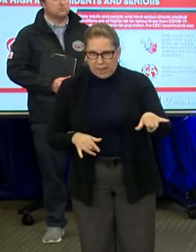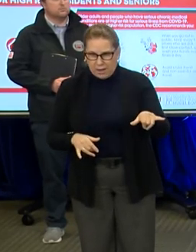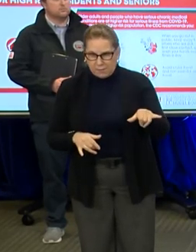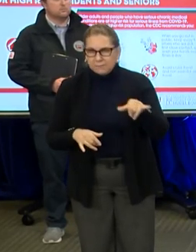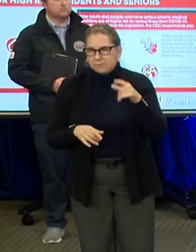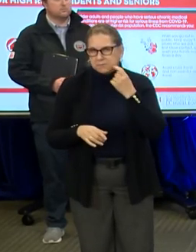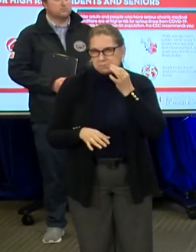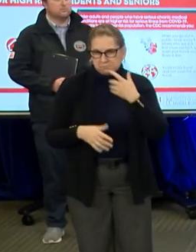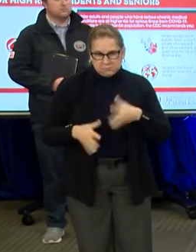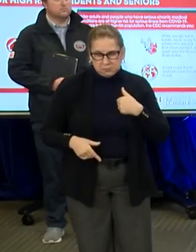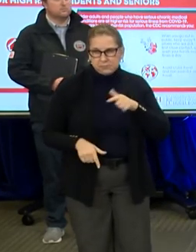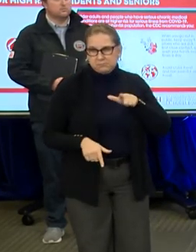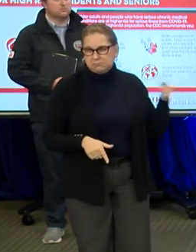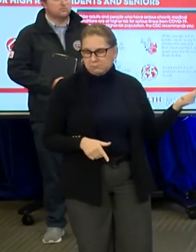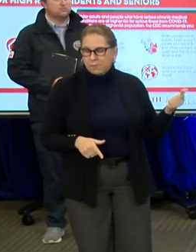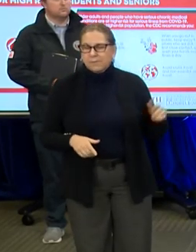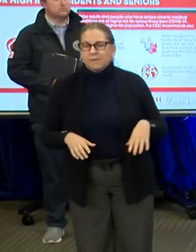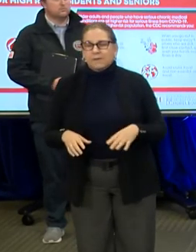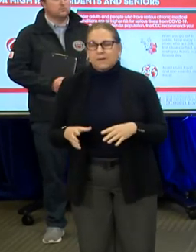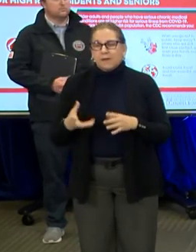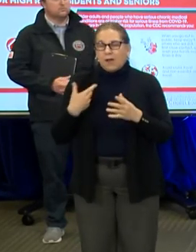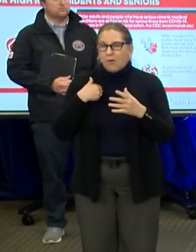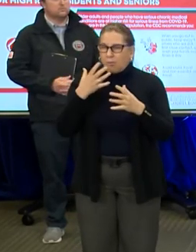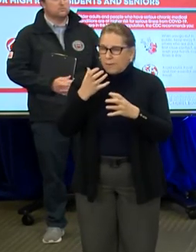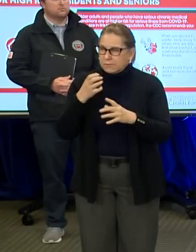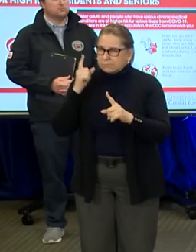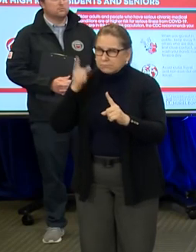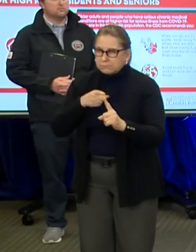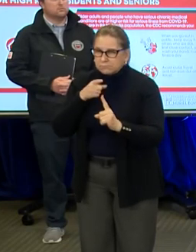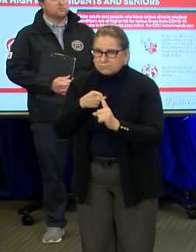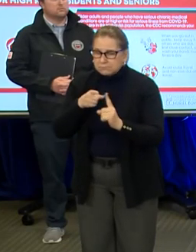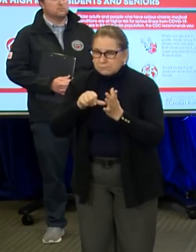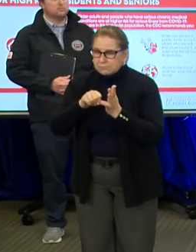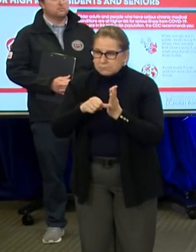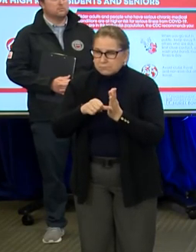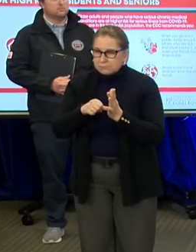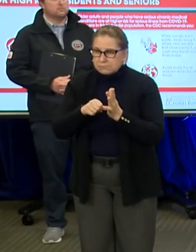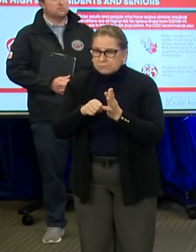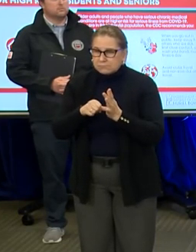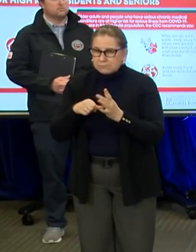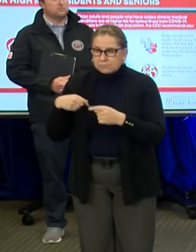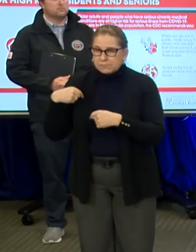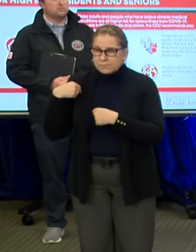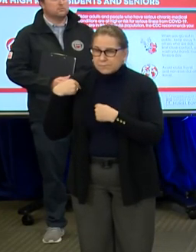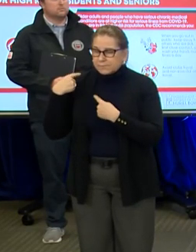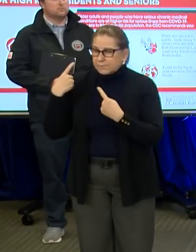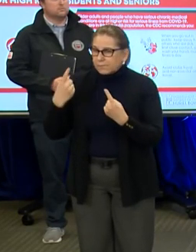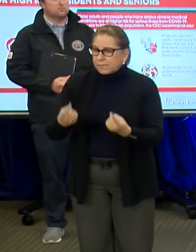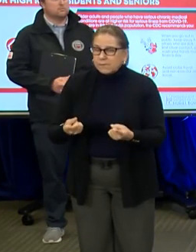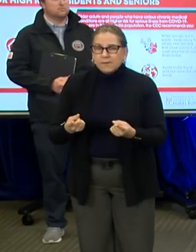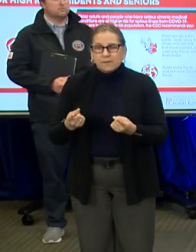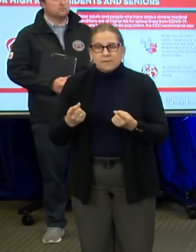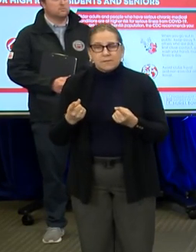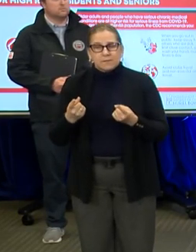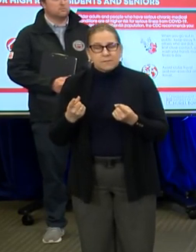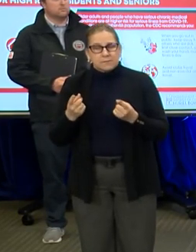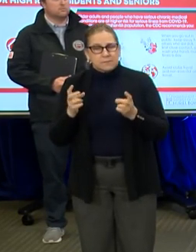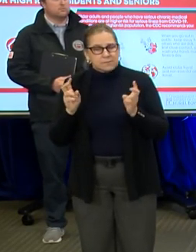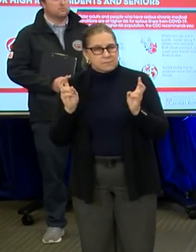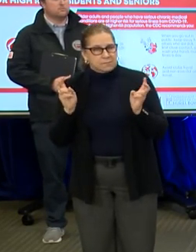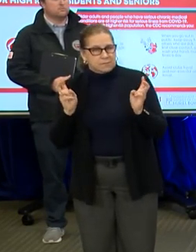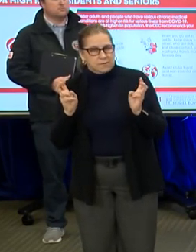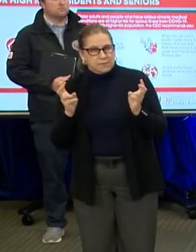and other governors have made. For too long now, we have been really waiting for